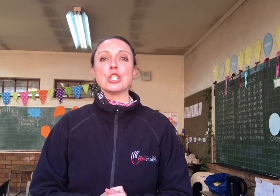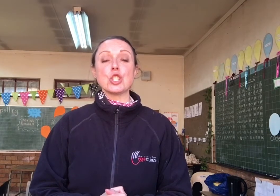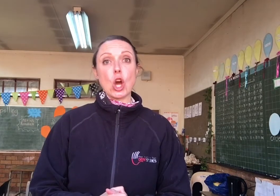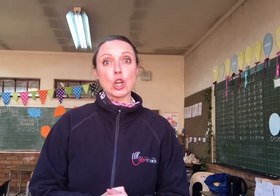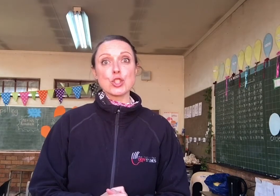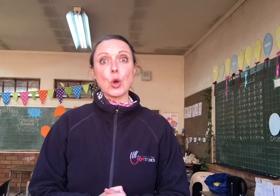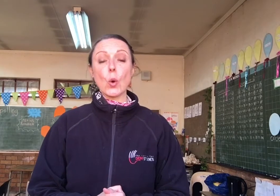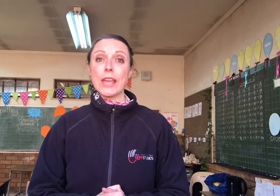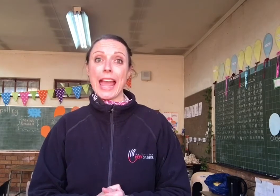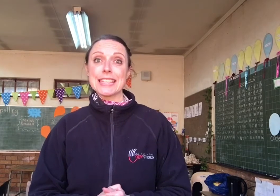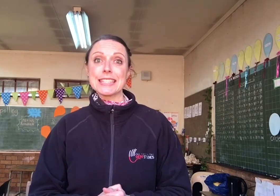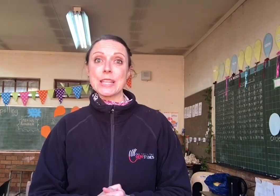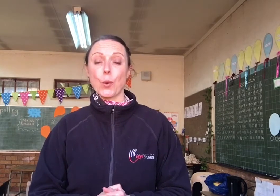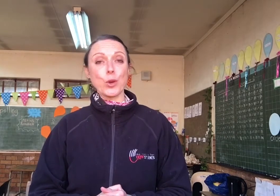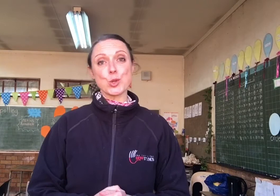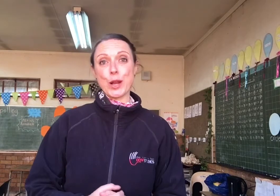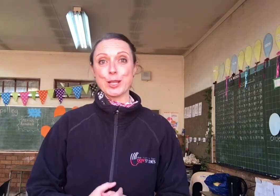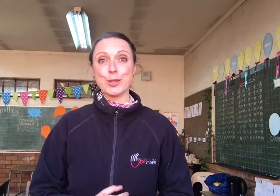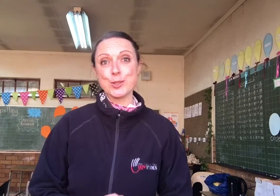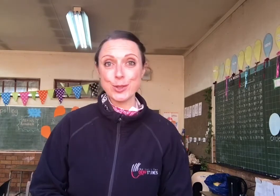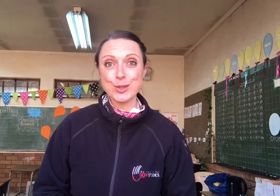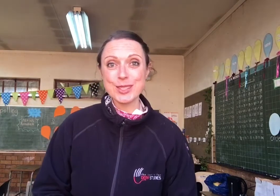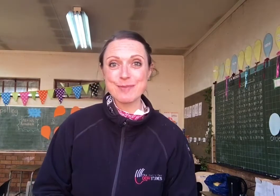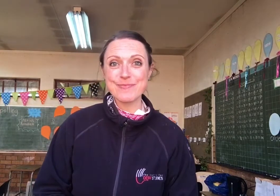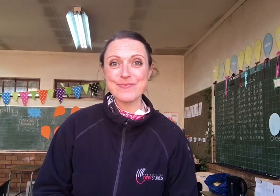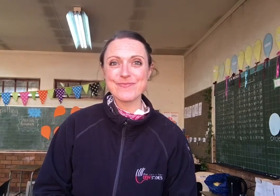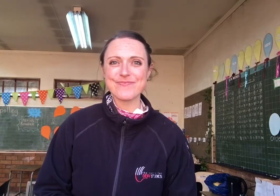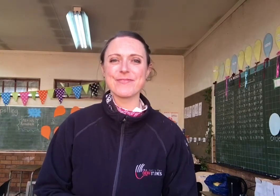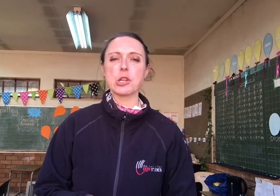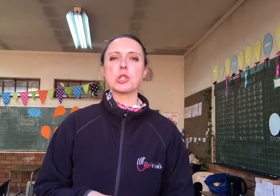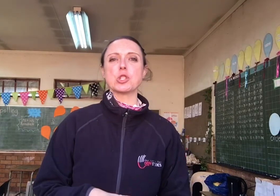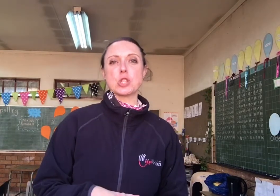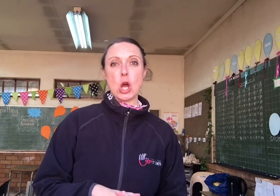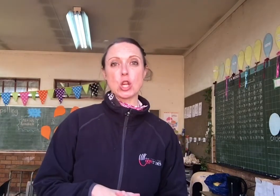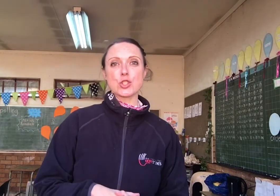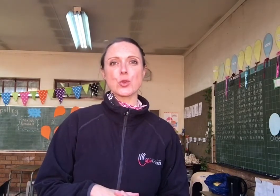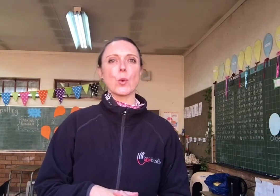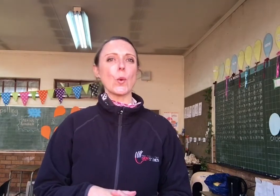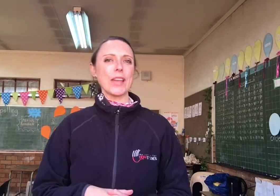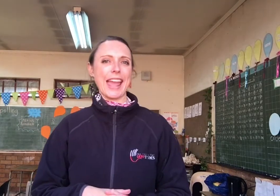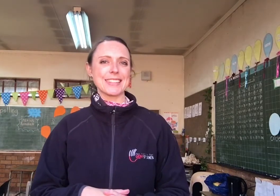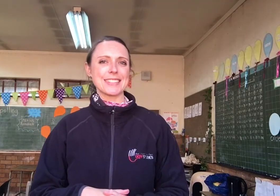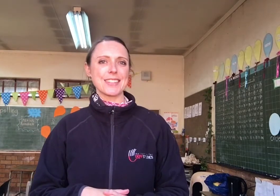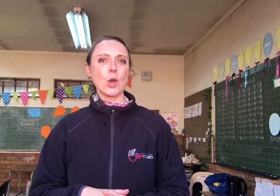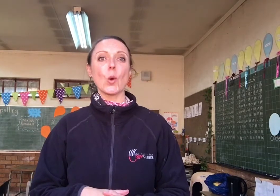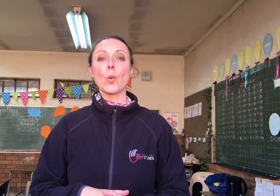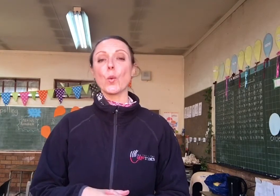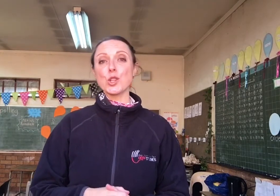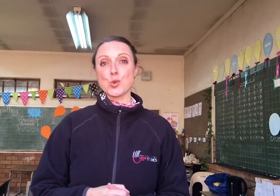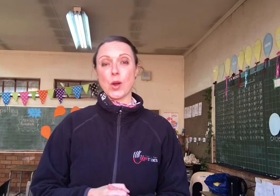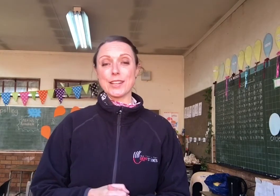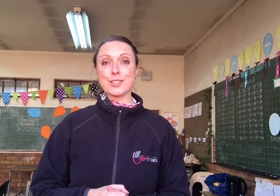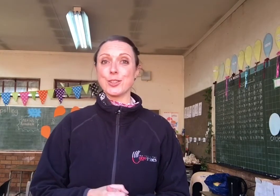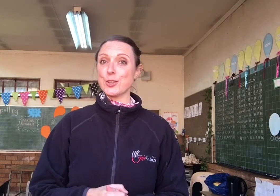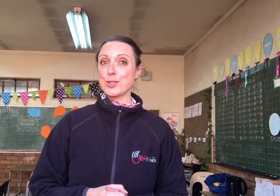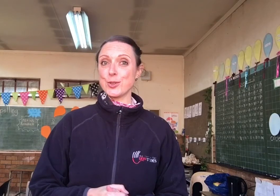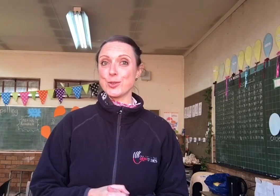dog or cat? Which one do you choose? Dog or cat? Which one do you choose?